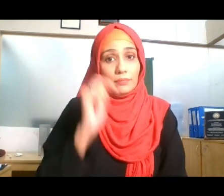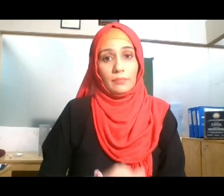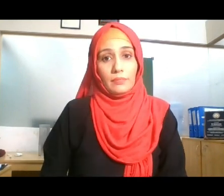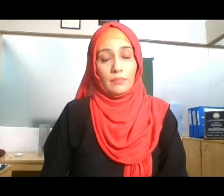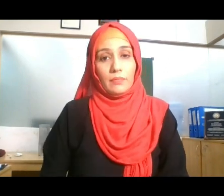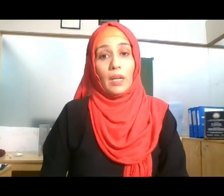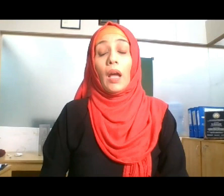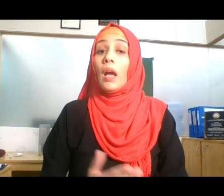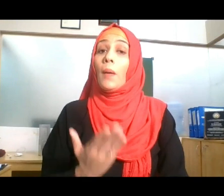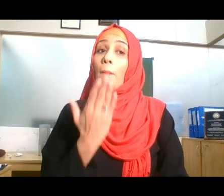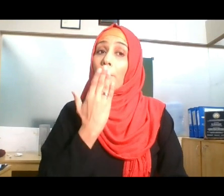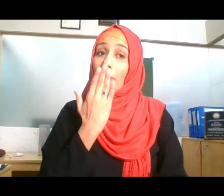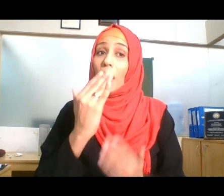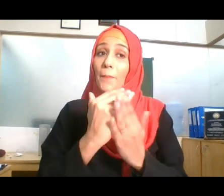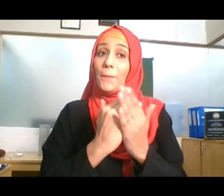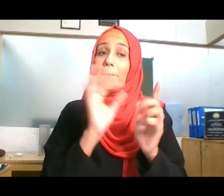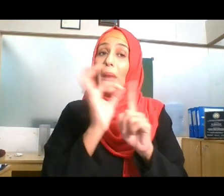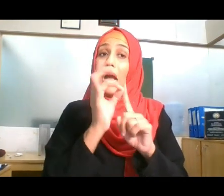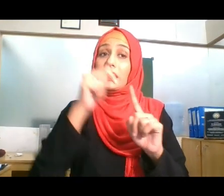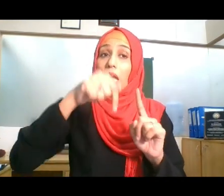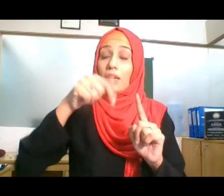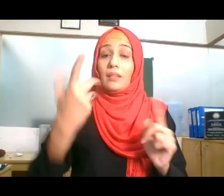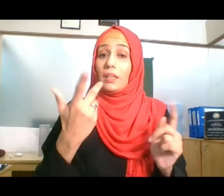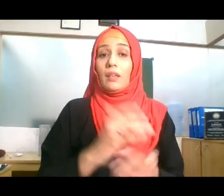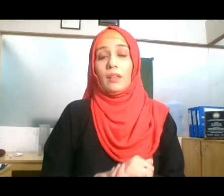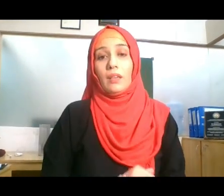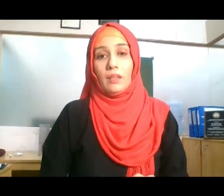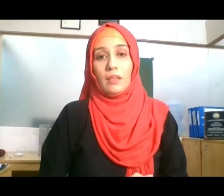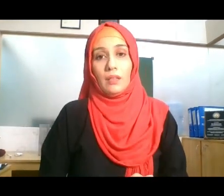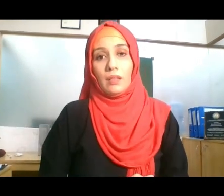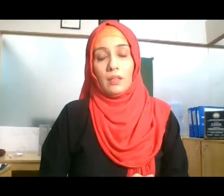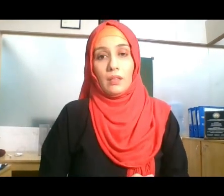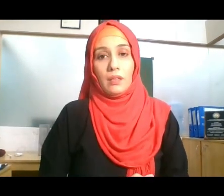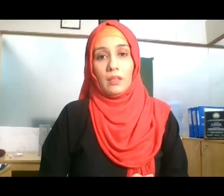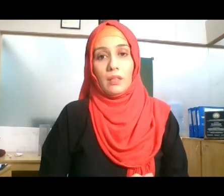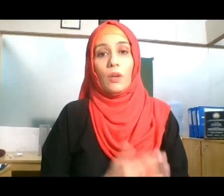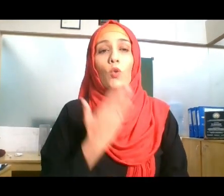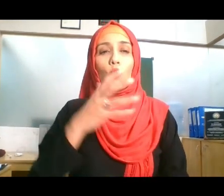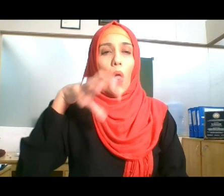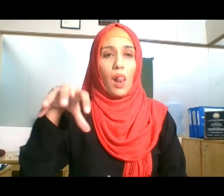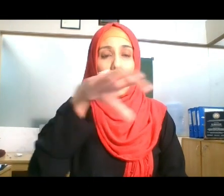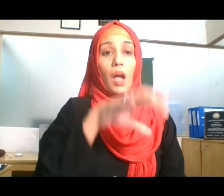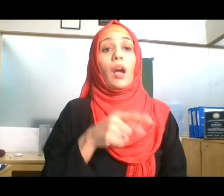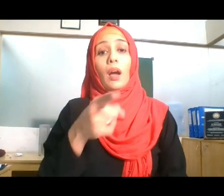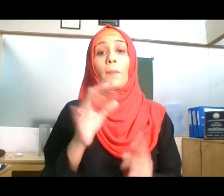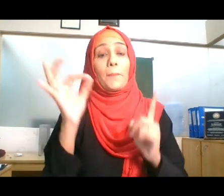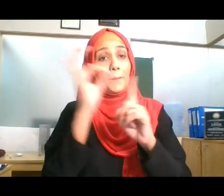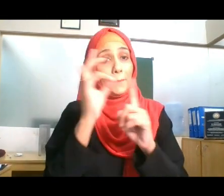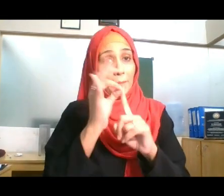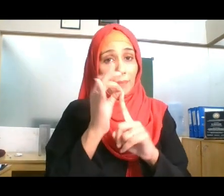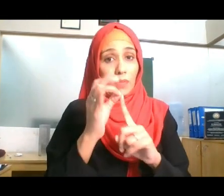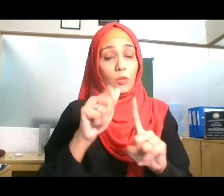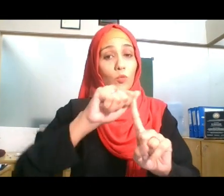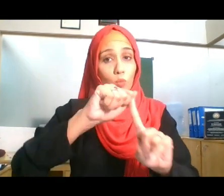formal education sector in Pakistan. And to talk about what the formal education sector in Pakistan needs